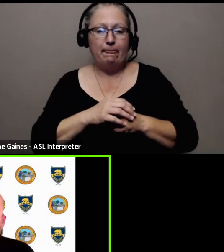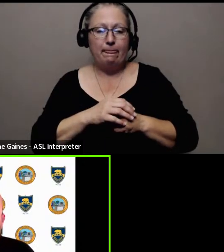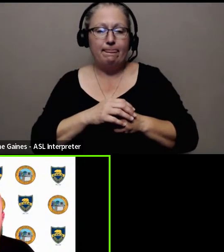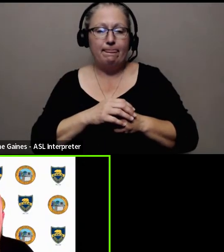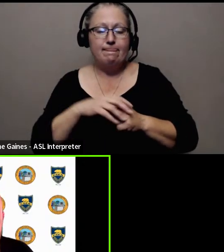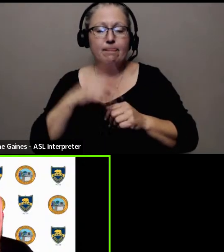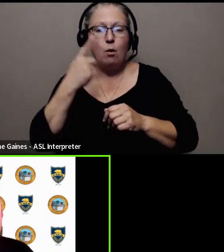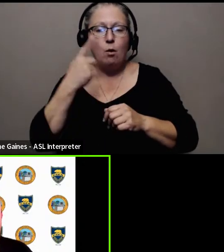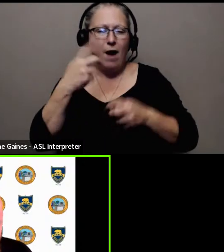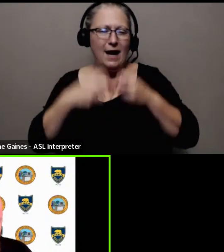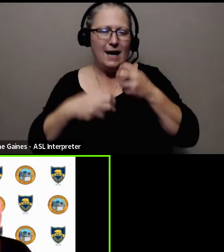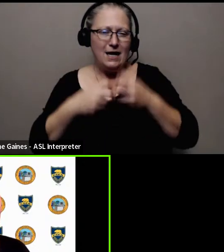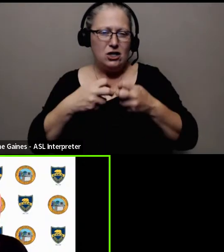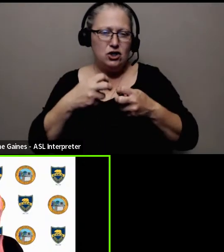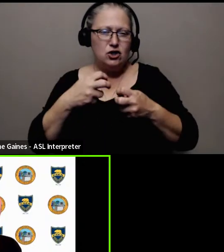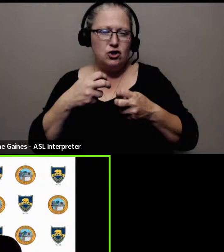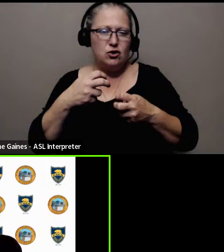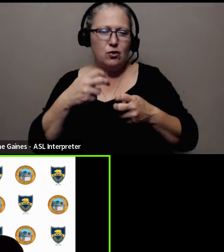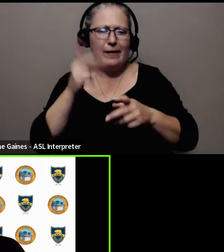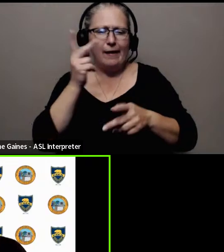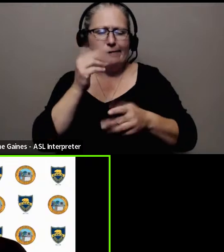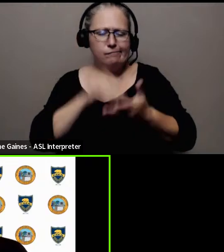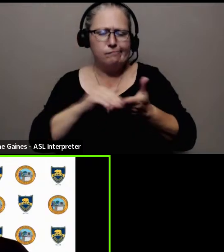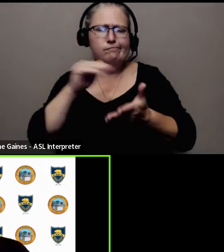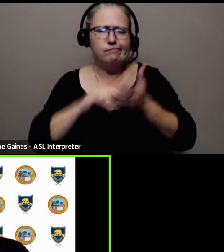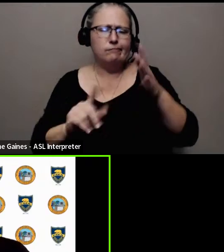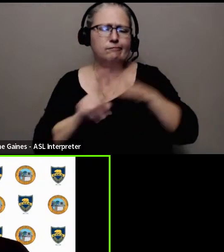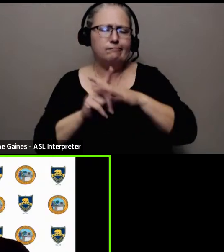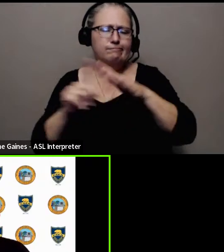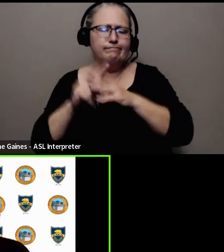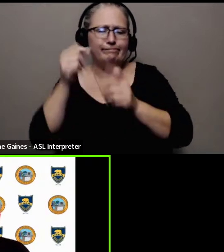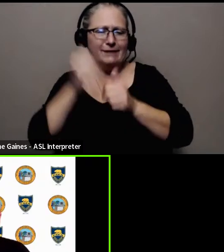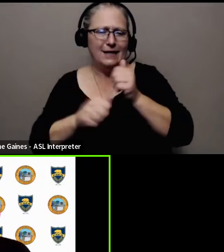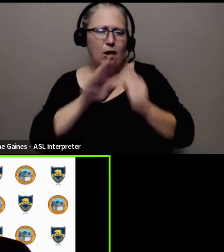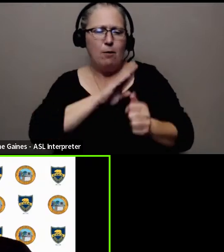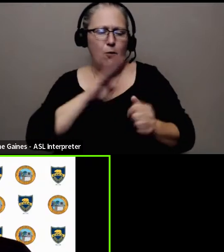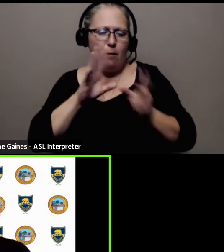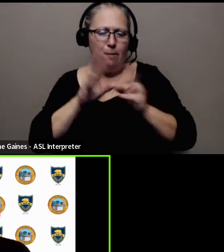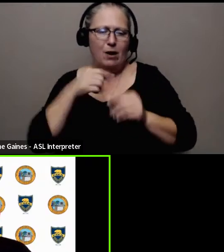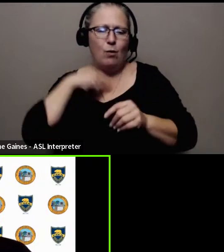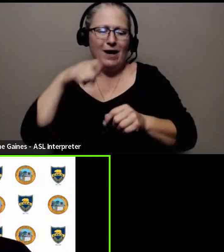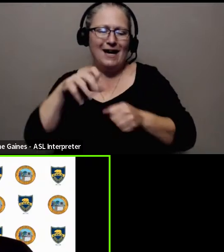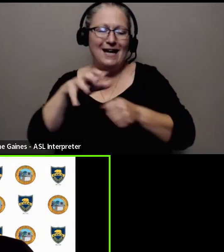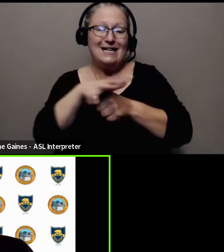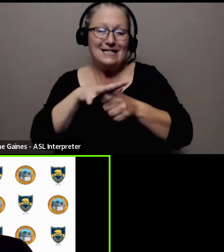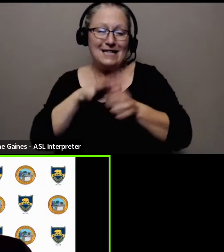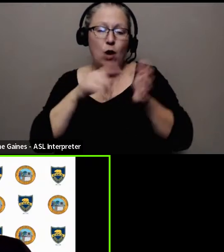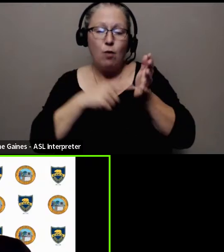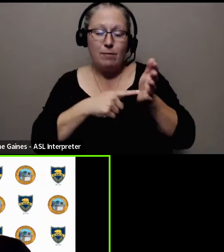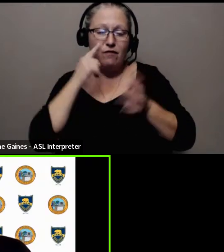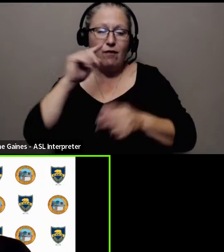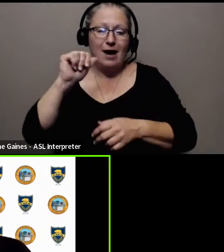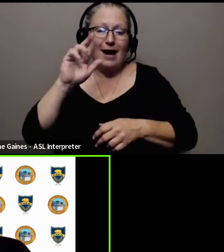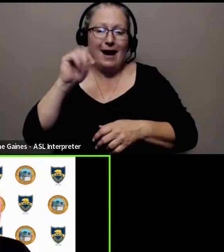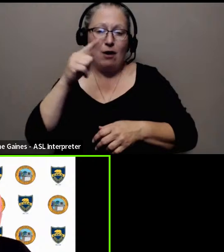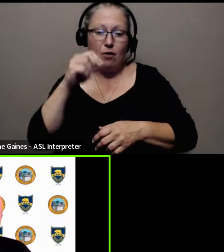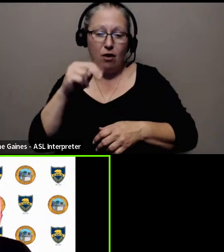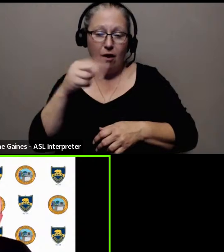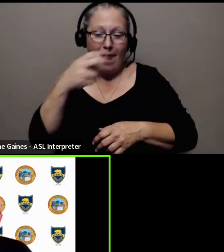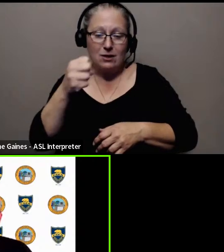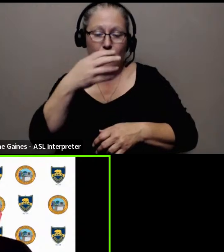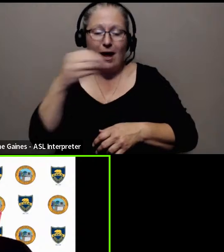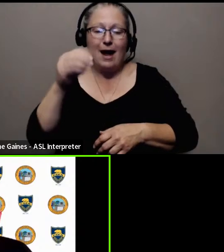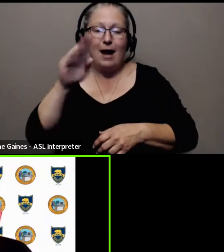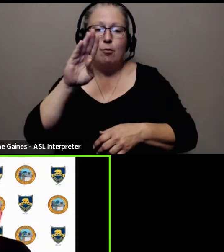One issue that we have that keeps coming up at every board meeting is we need site reps for Aragon High School and Burlingame High